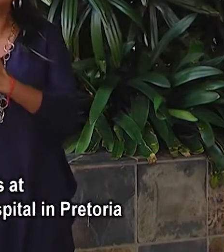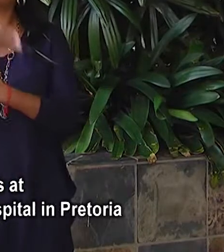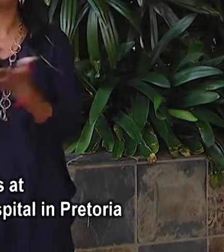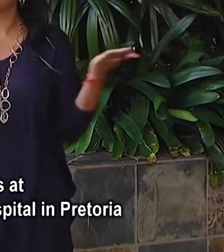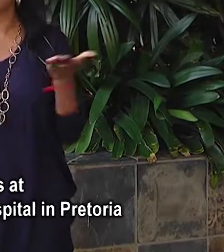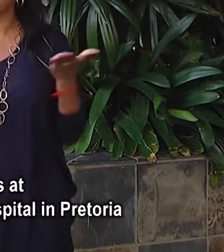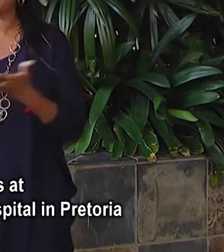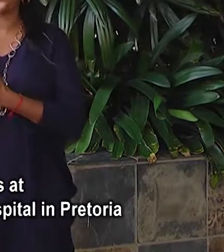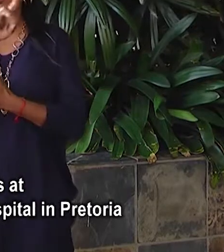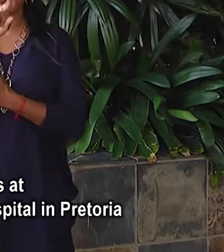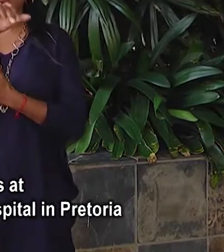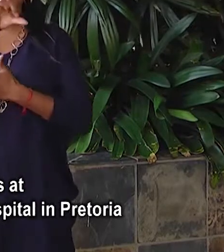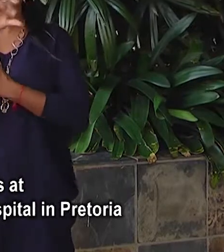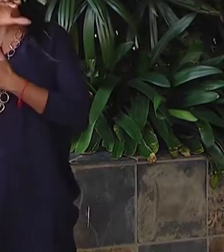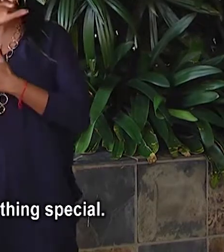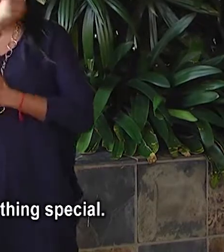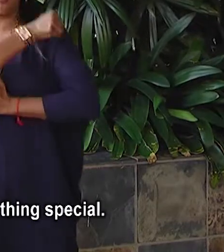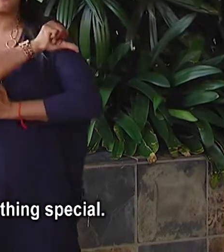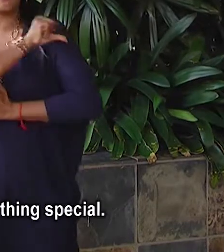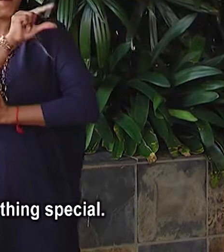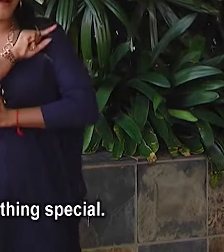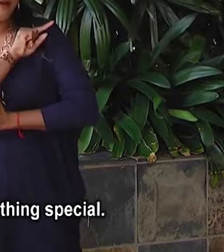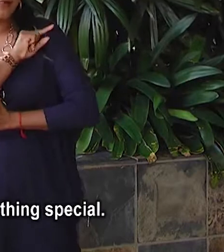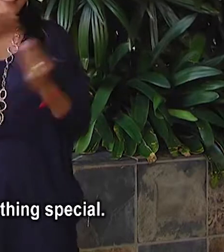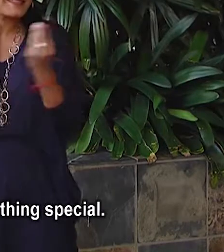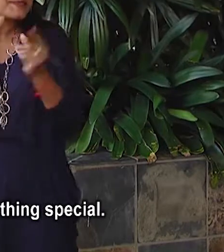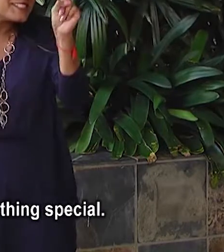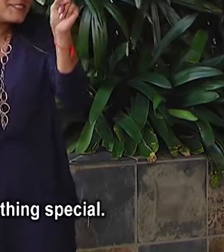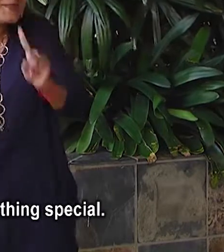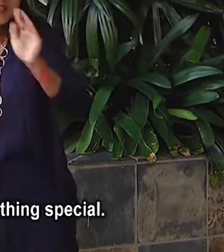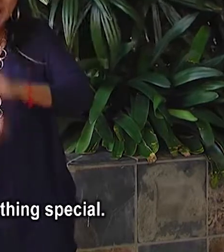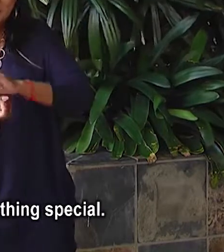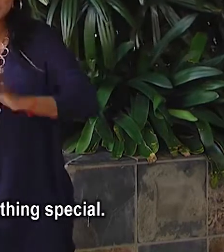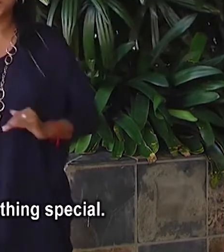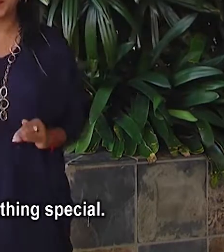DTV is at Zuid Afrikaans Hospital in Pretoria to witness something special.